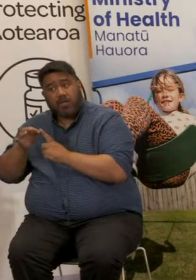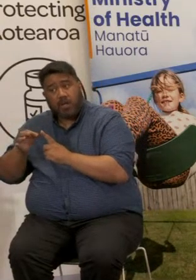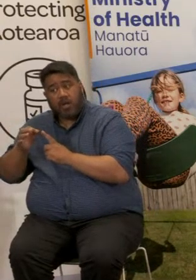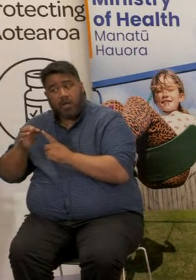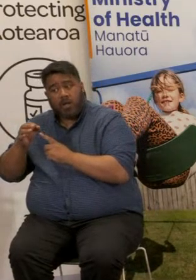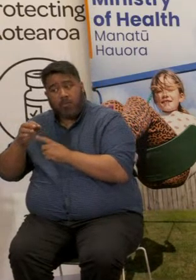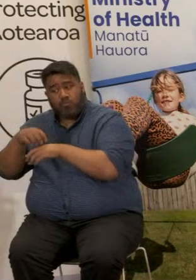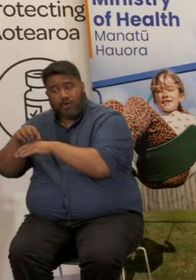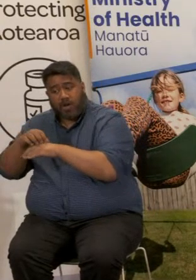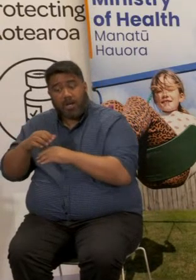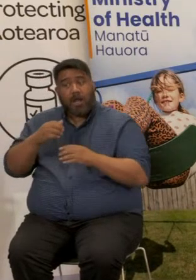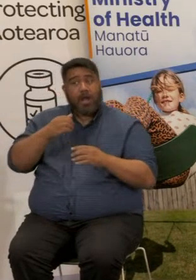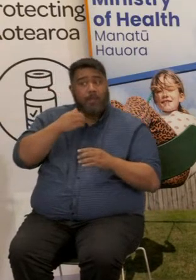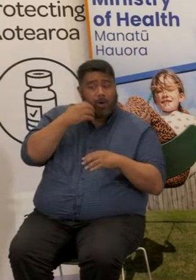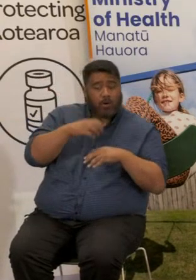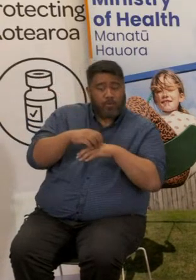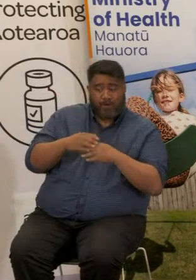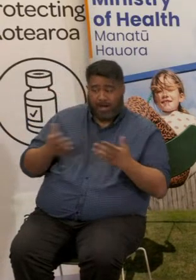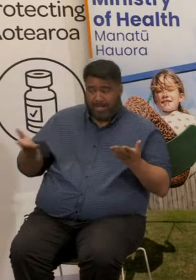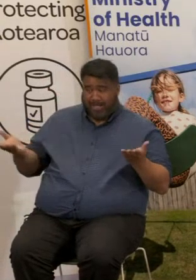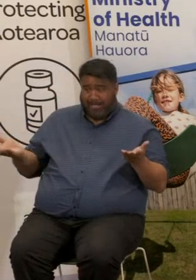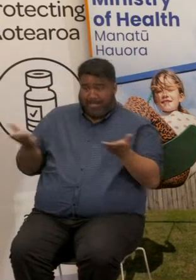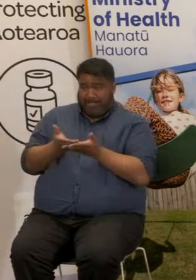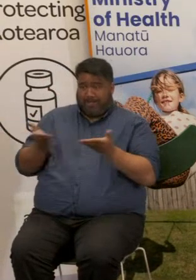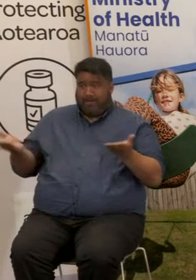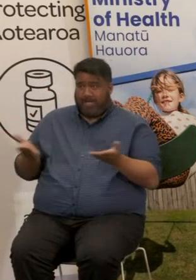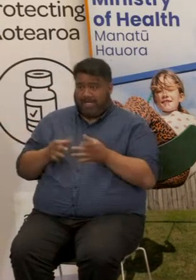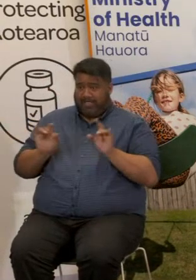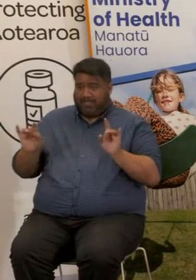iwi providers about how they can help each other throughout the